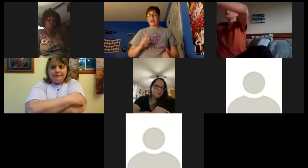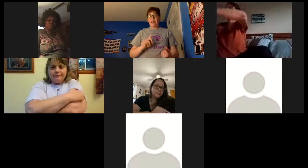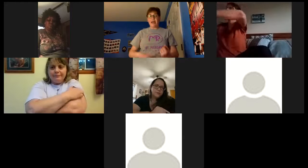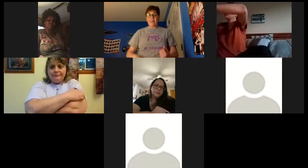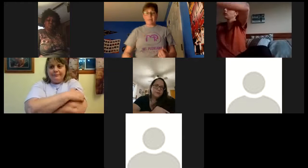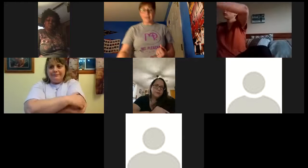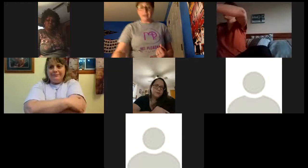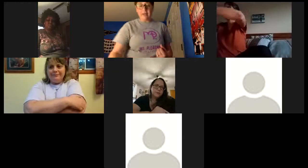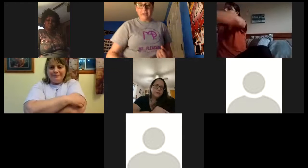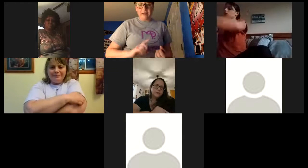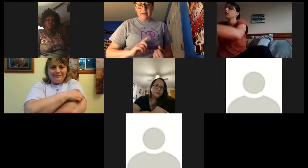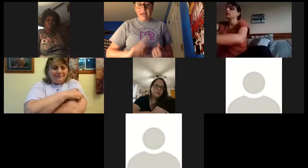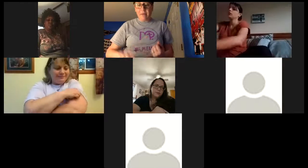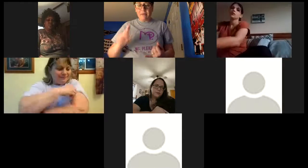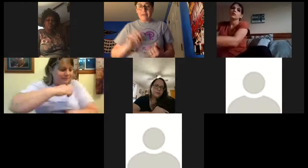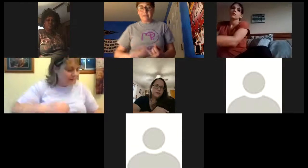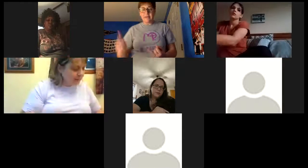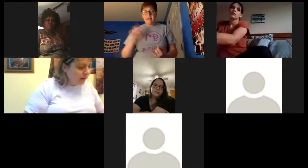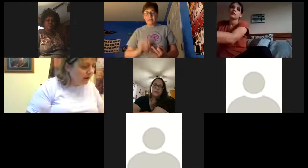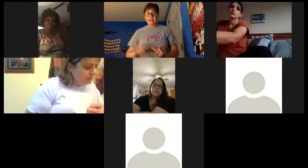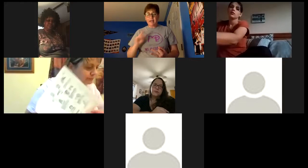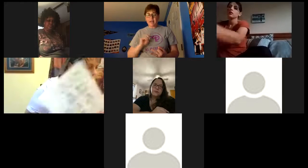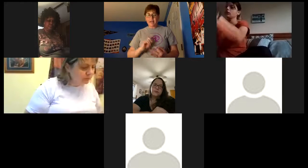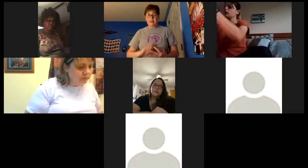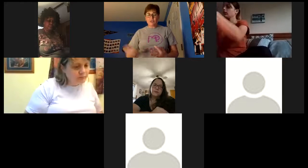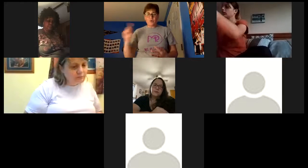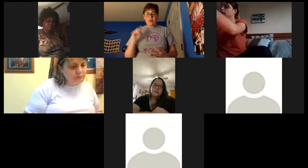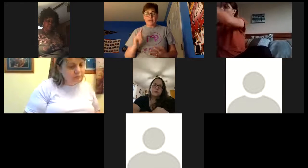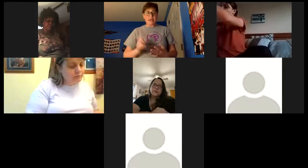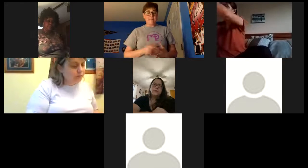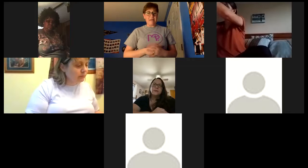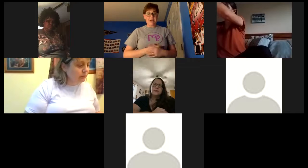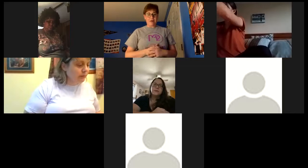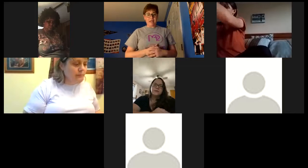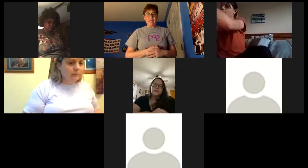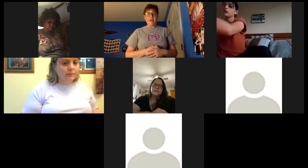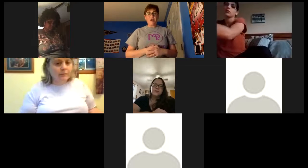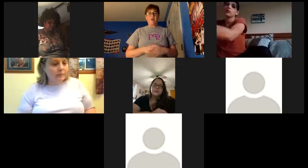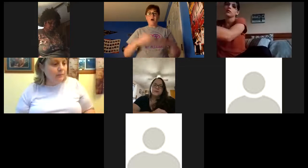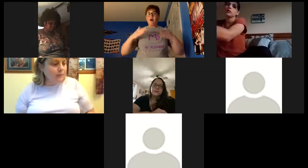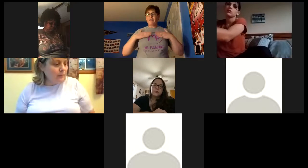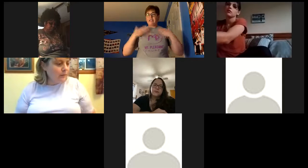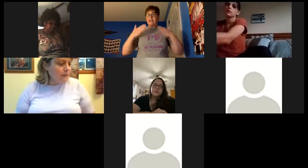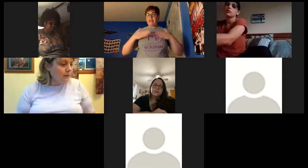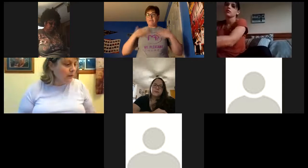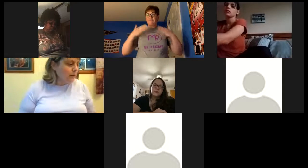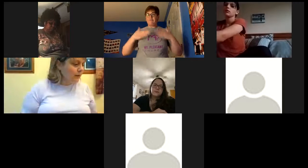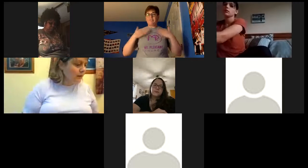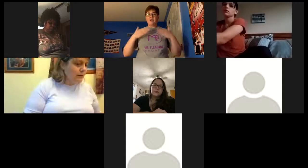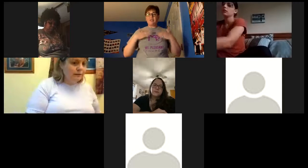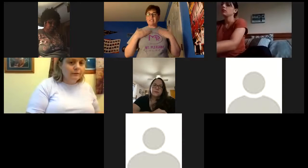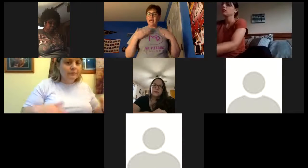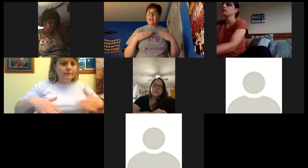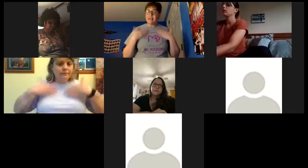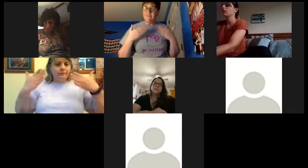got happy, delight, glad, joy, and merry are all the same.